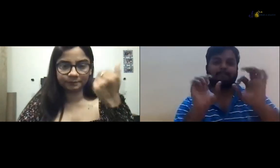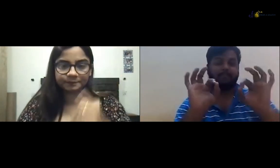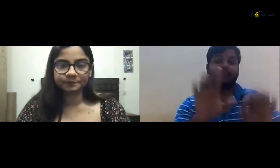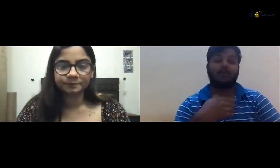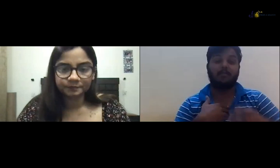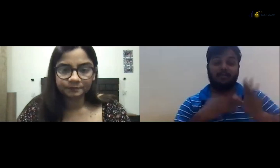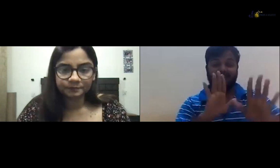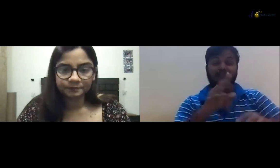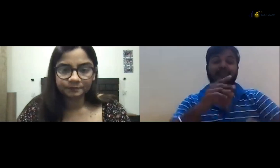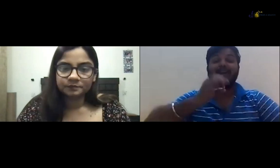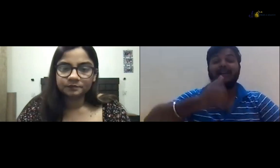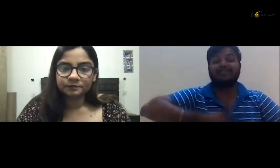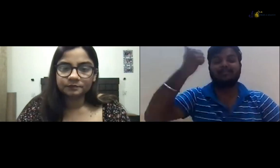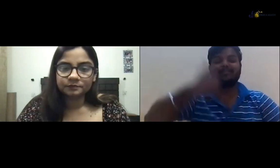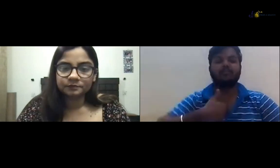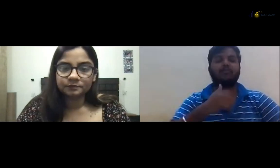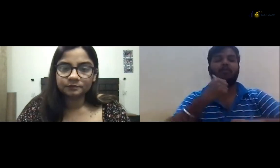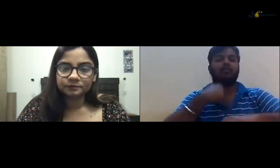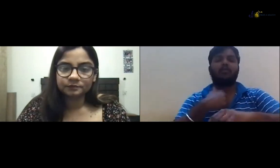Sorry, it's better now.